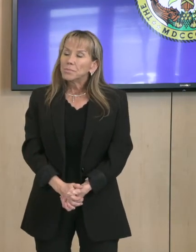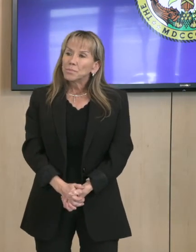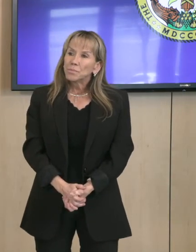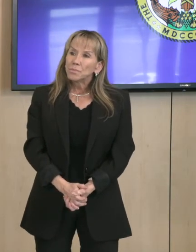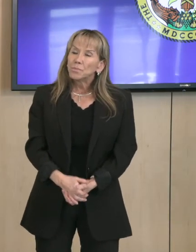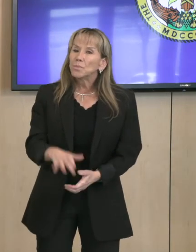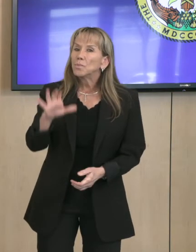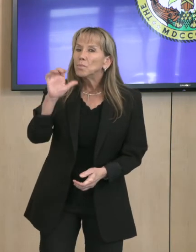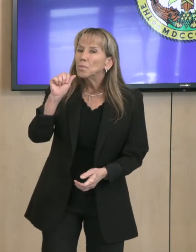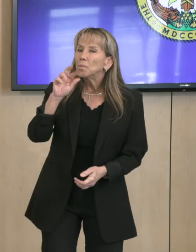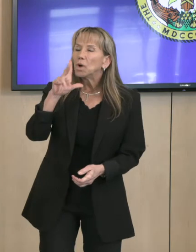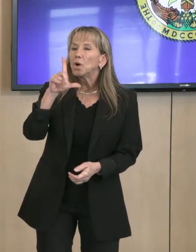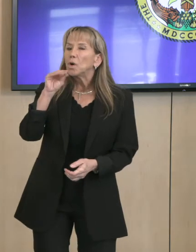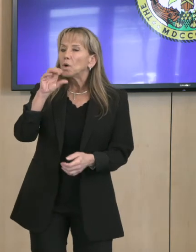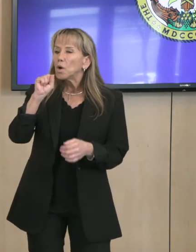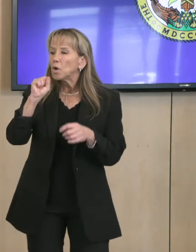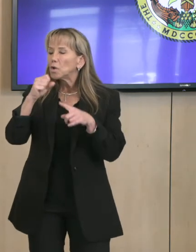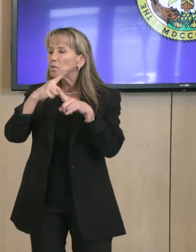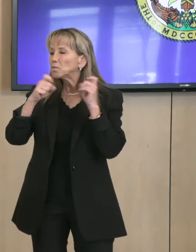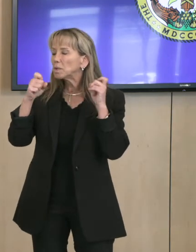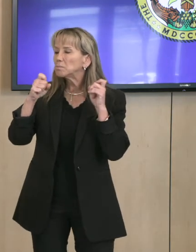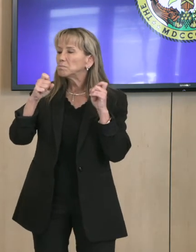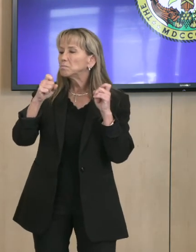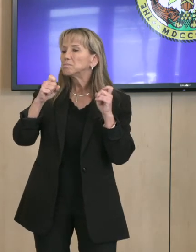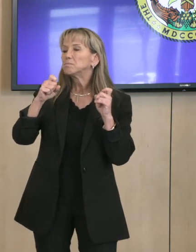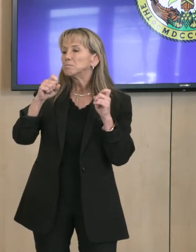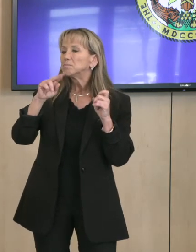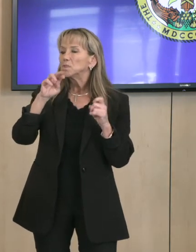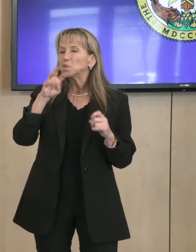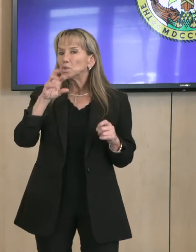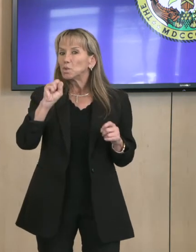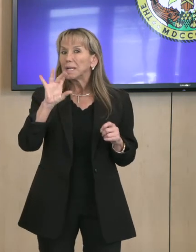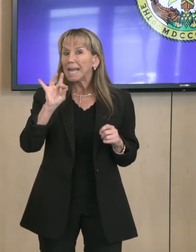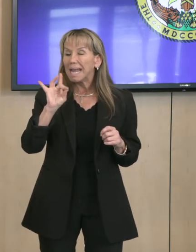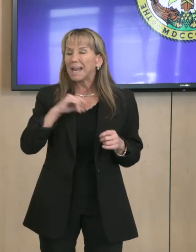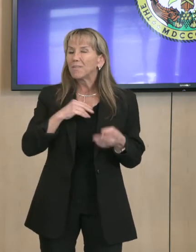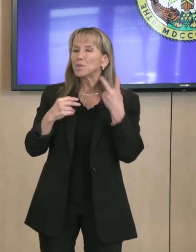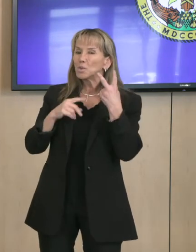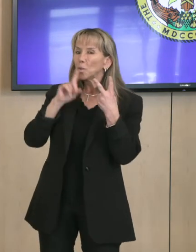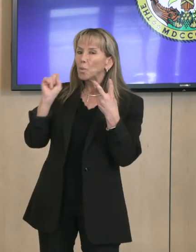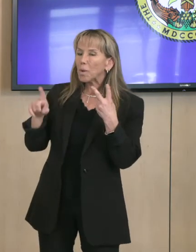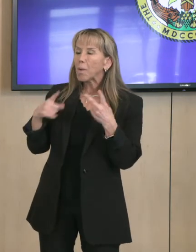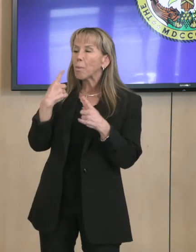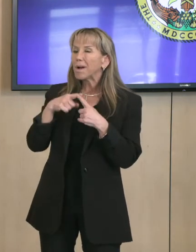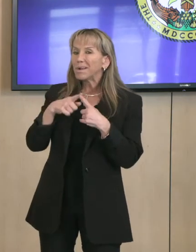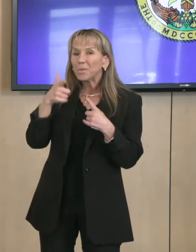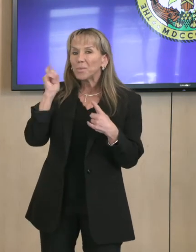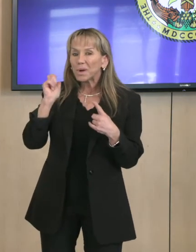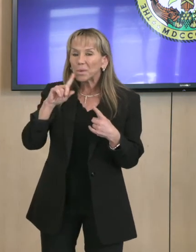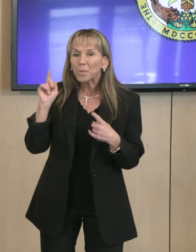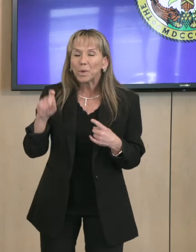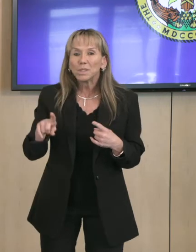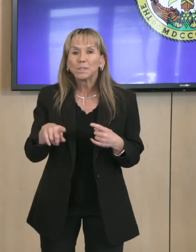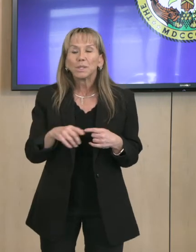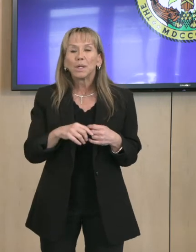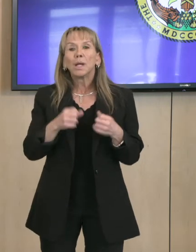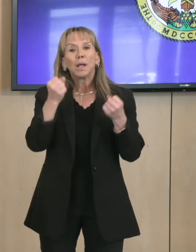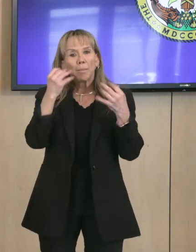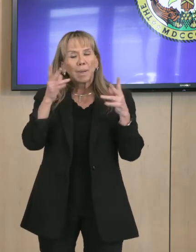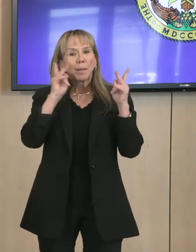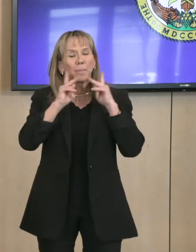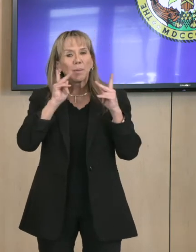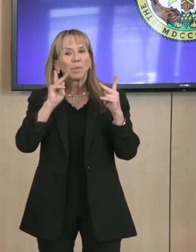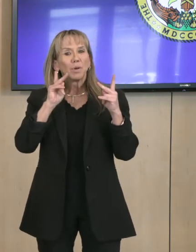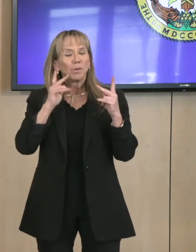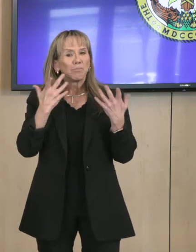This is Carlo Cicchetto from News 8. I had just 2 quick ones. The first quick one I wanted to ask, a lot of people have reached out